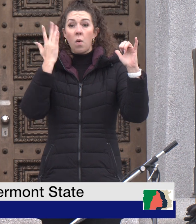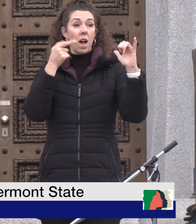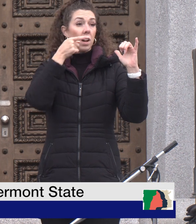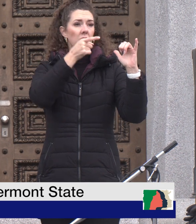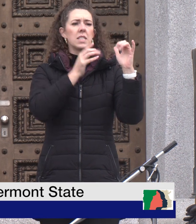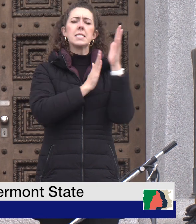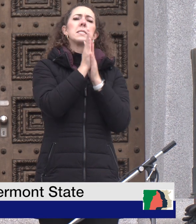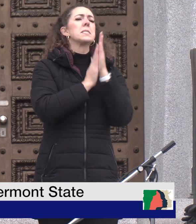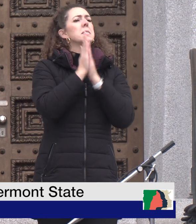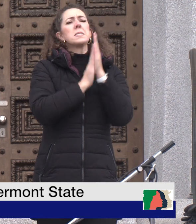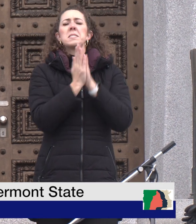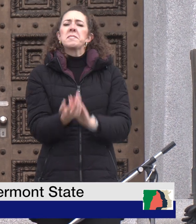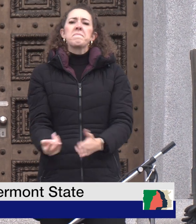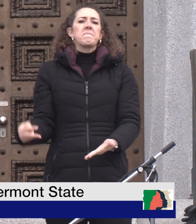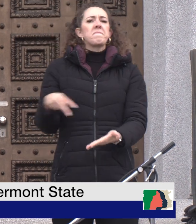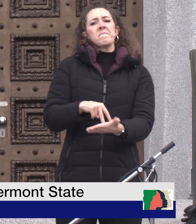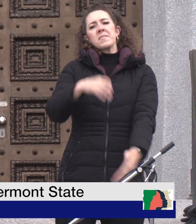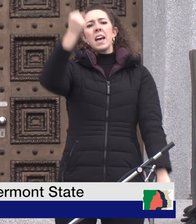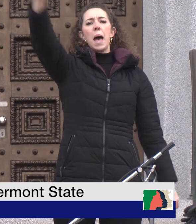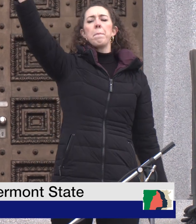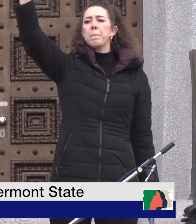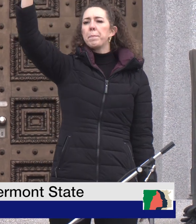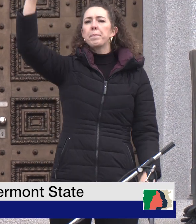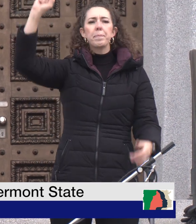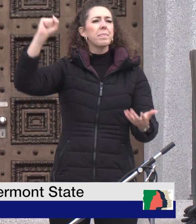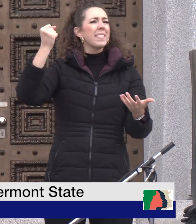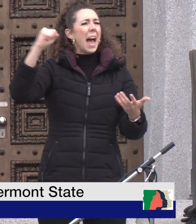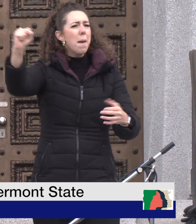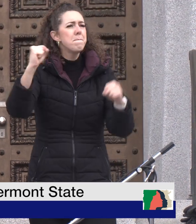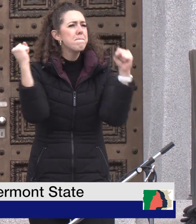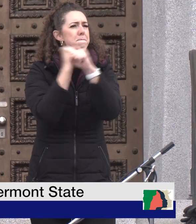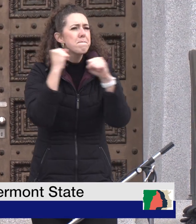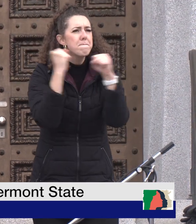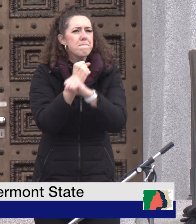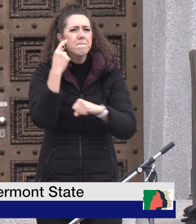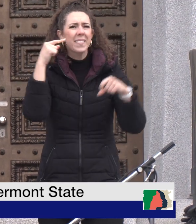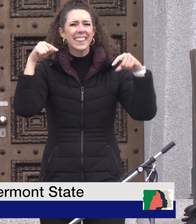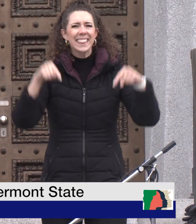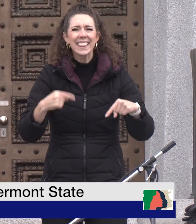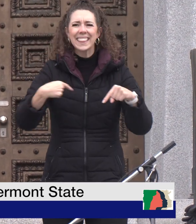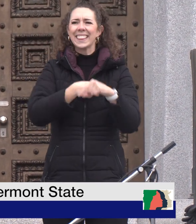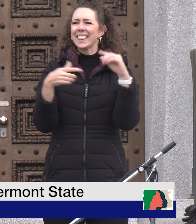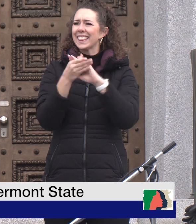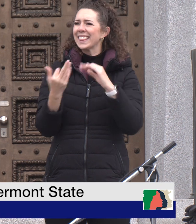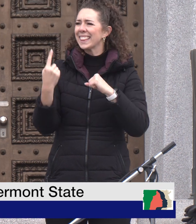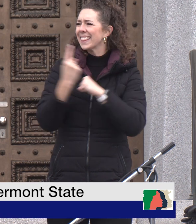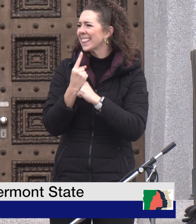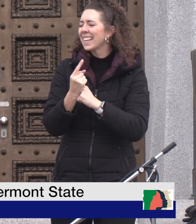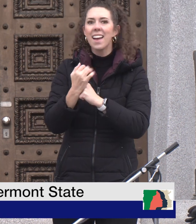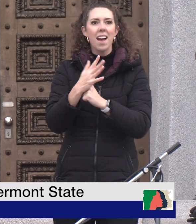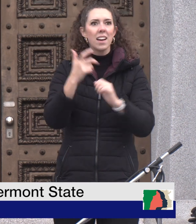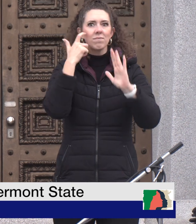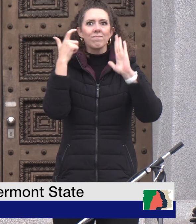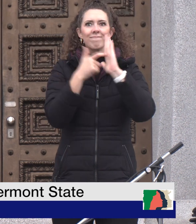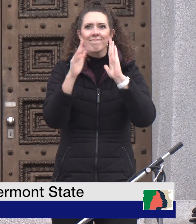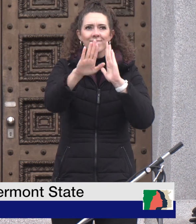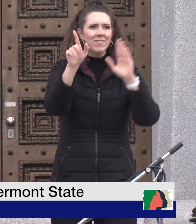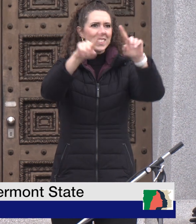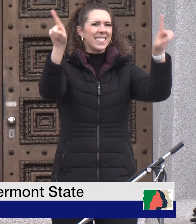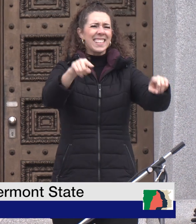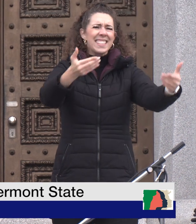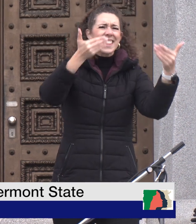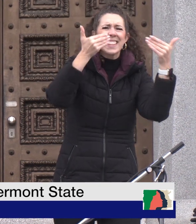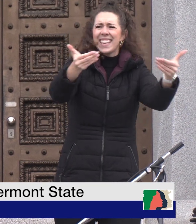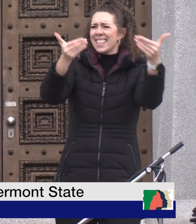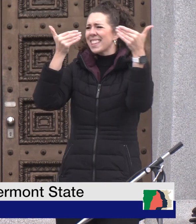chose to stand up and to push back and to fight for the very things that we are all speaking on now. I see your signs. I thank